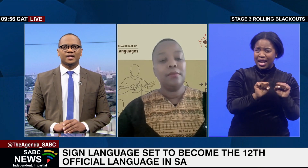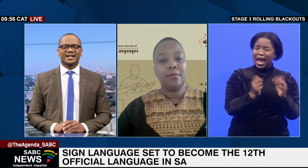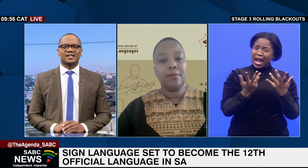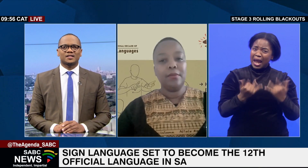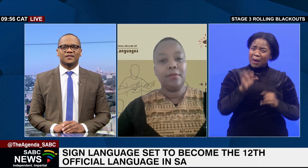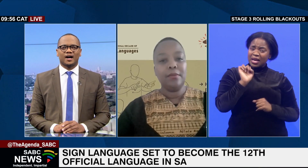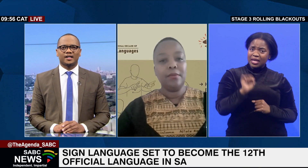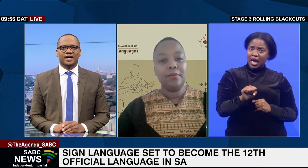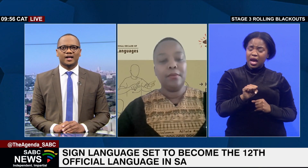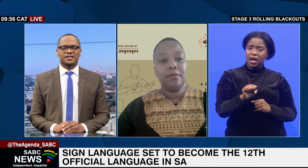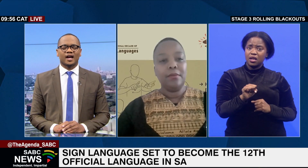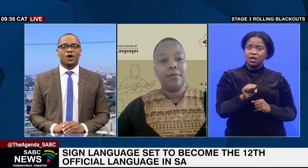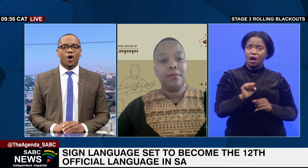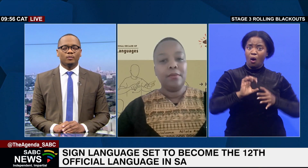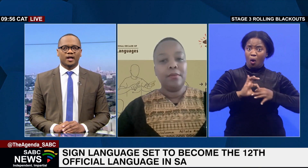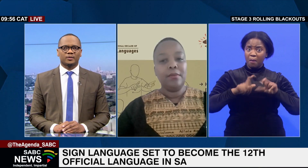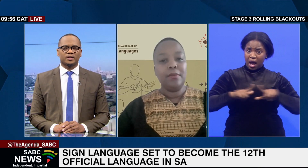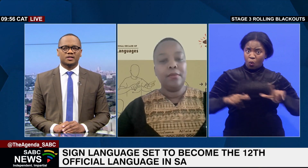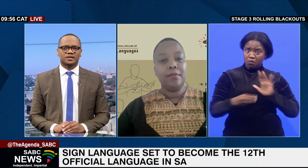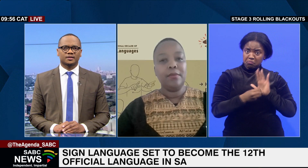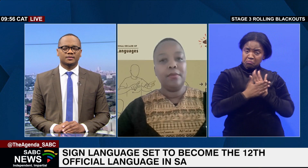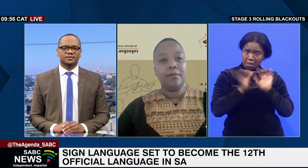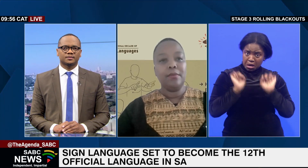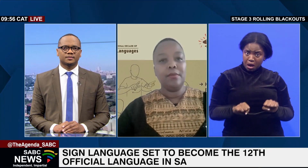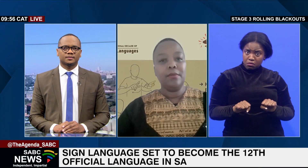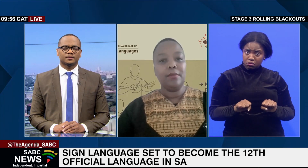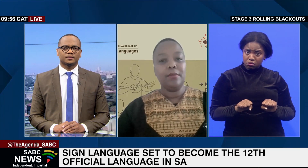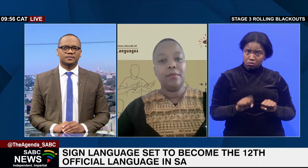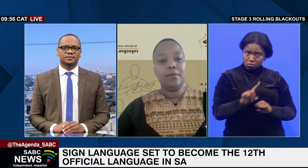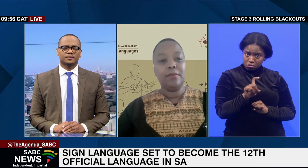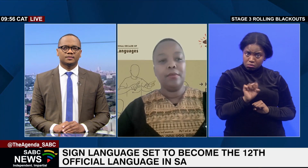language be classified as a home language?